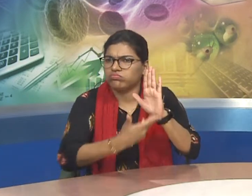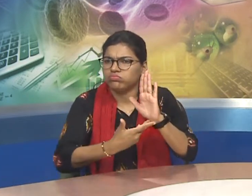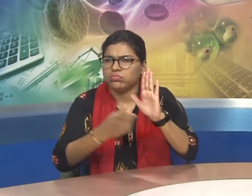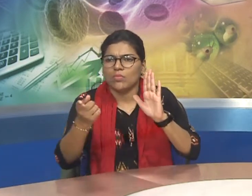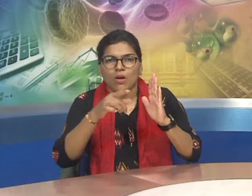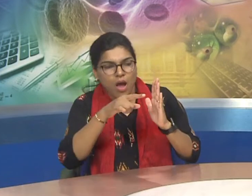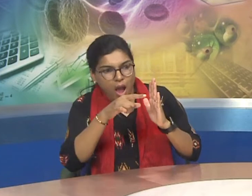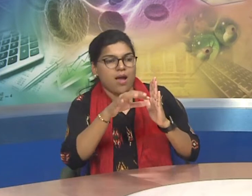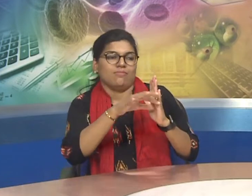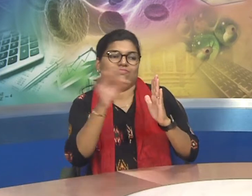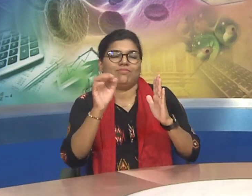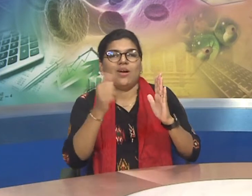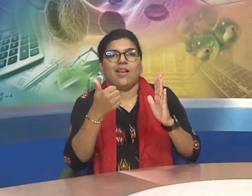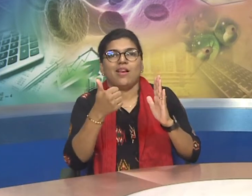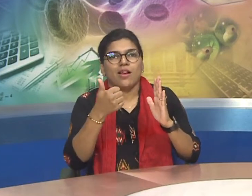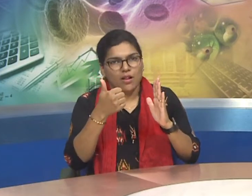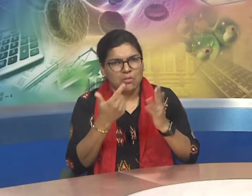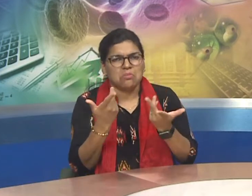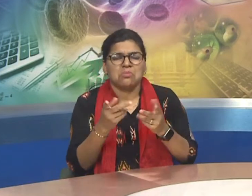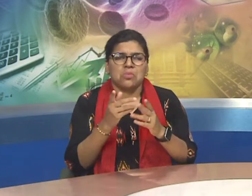purpose. And point number 2